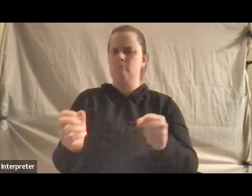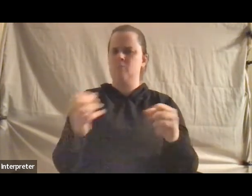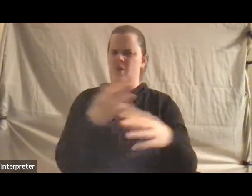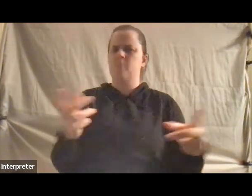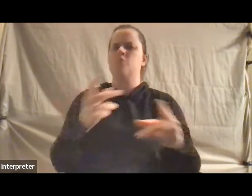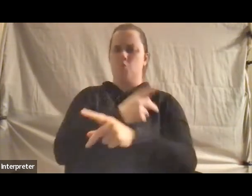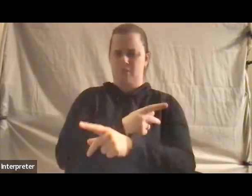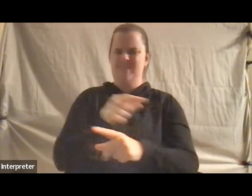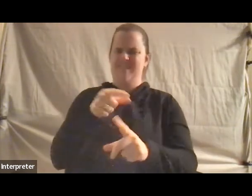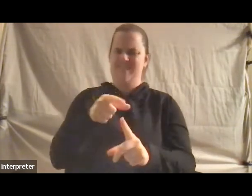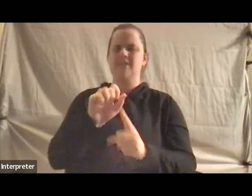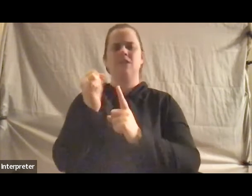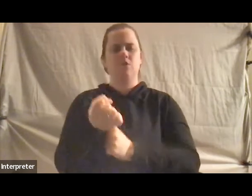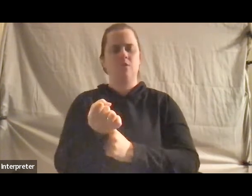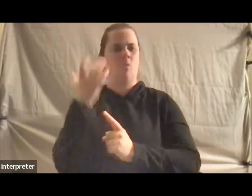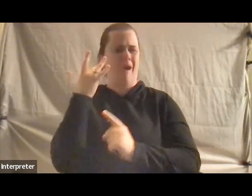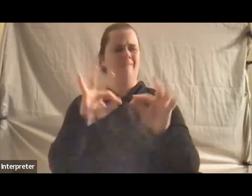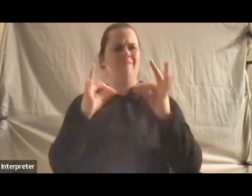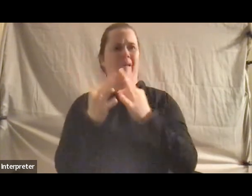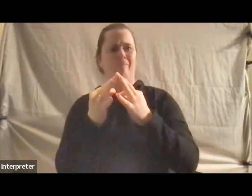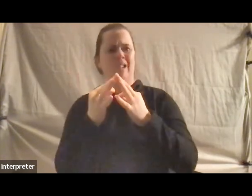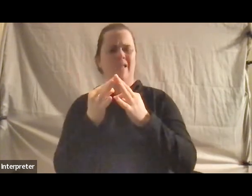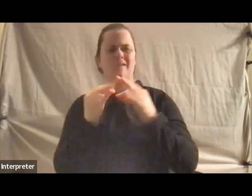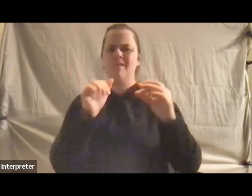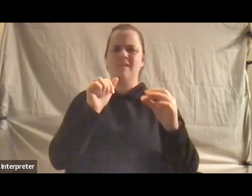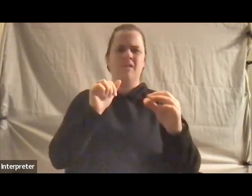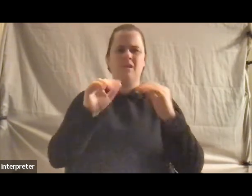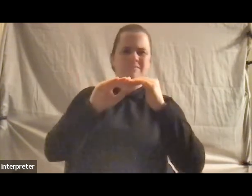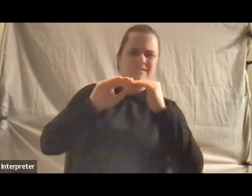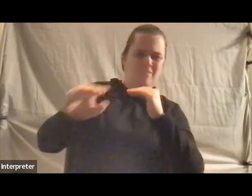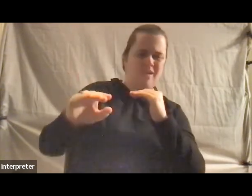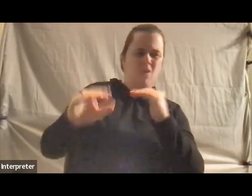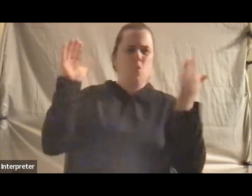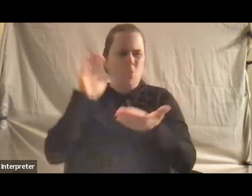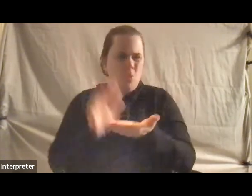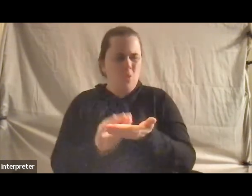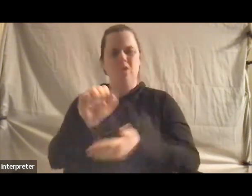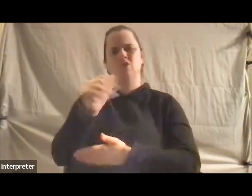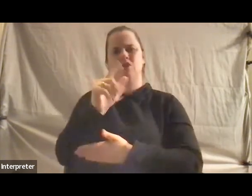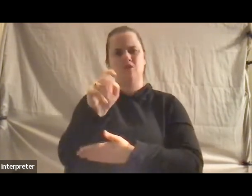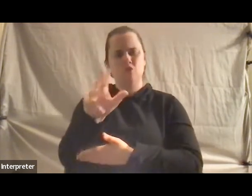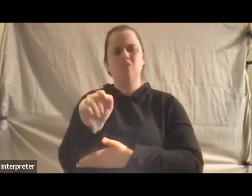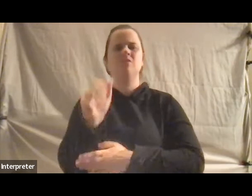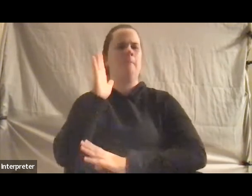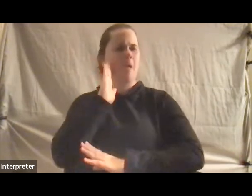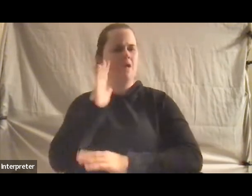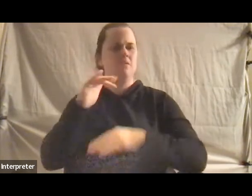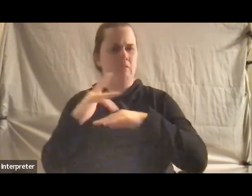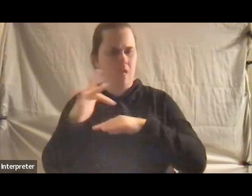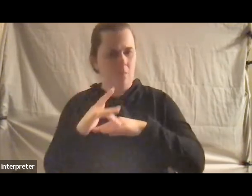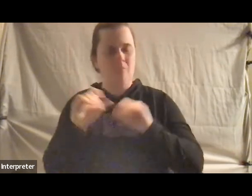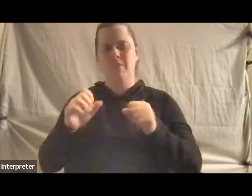by increasing family instability and reducing the capacity of shelters and the number of beds they can provide